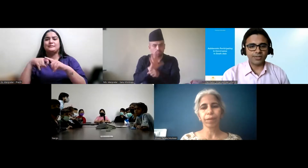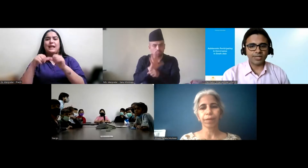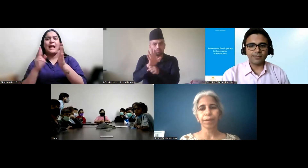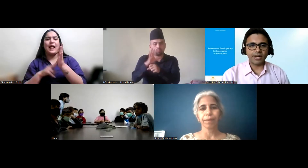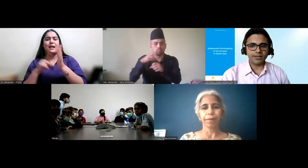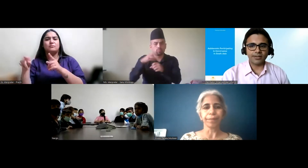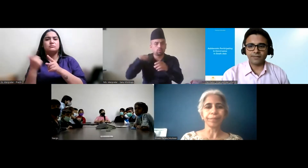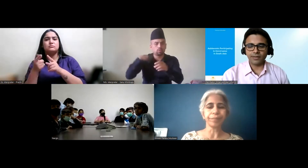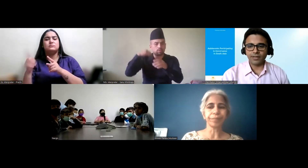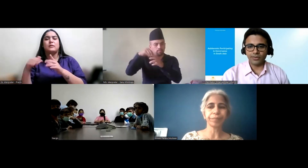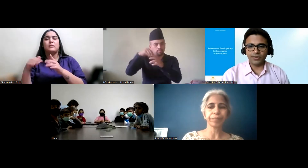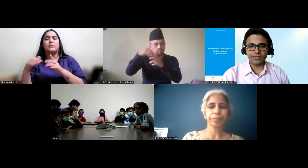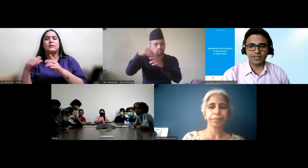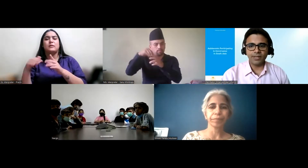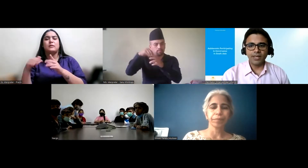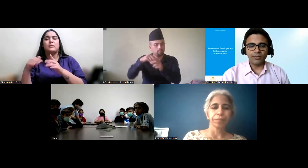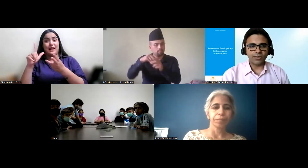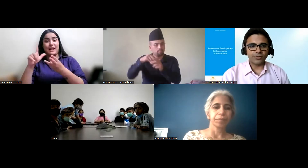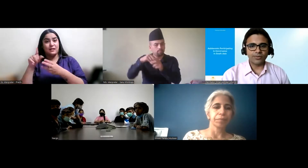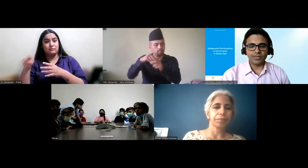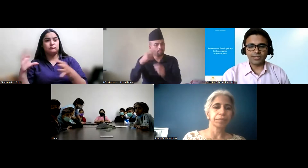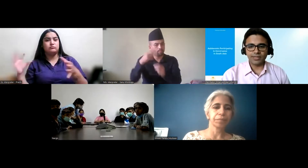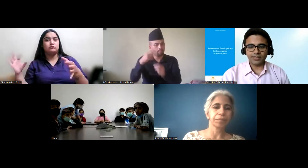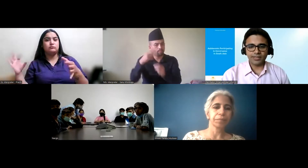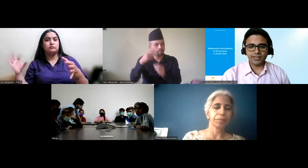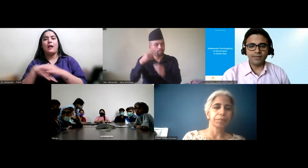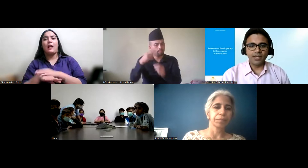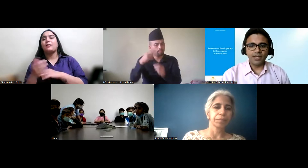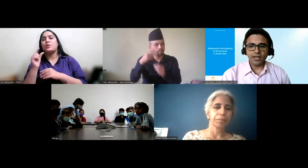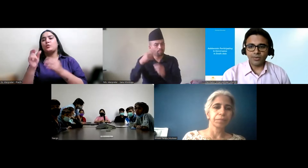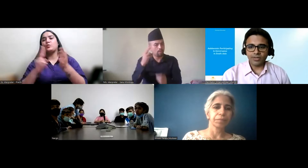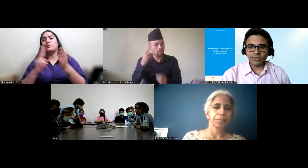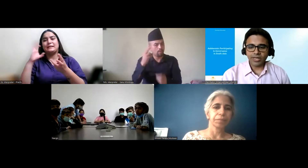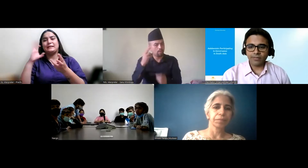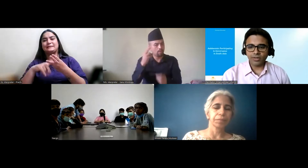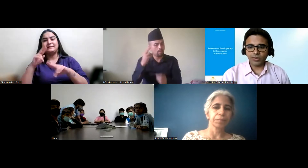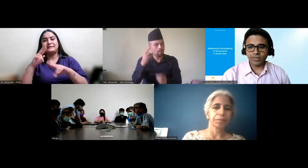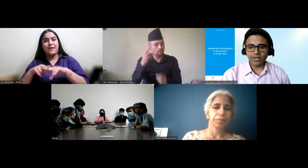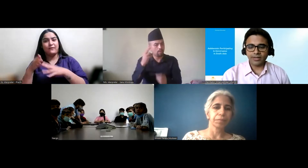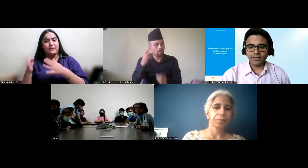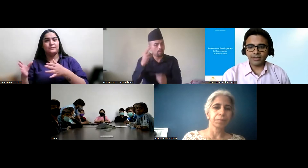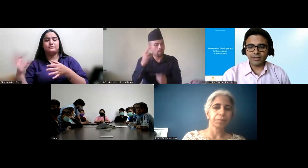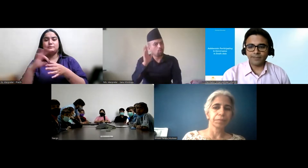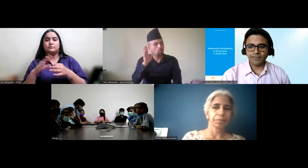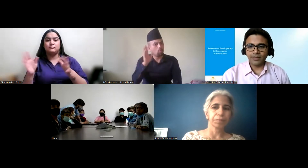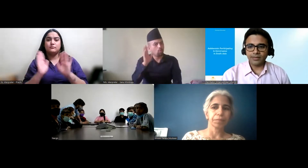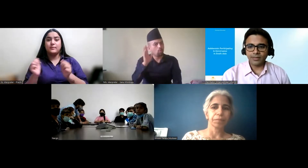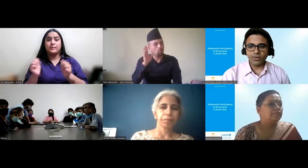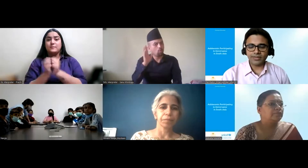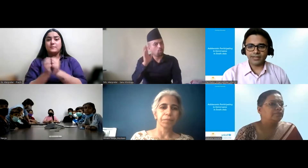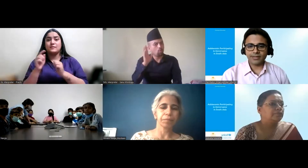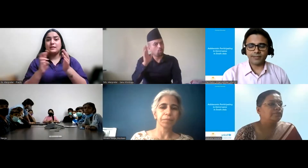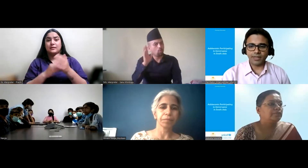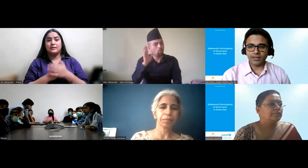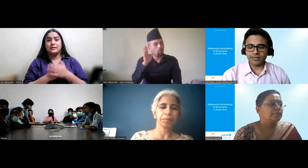civil society partner of UNICEF who contributed in the initiative. We also have Adwaita Marathe. She works